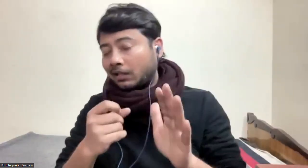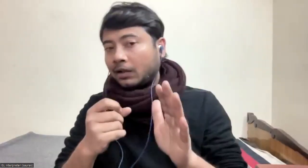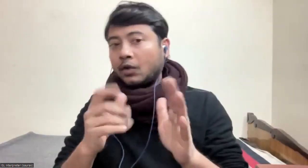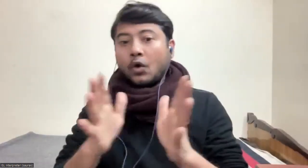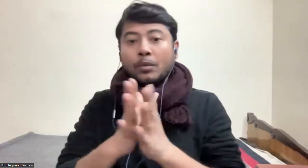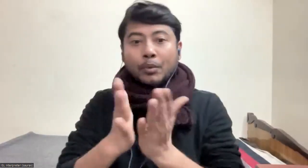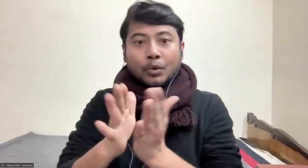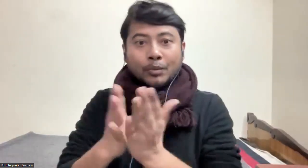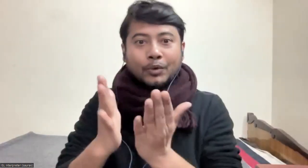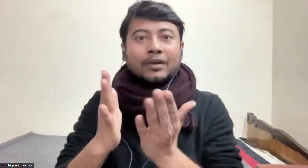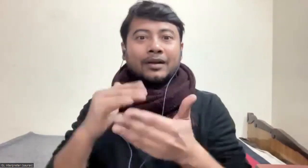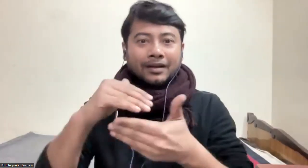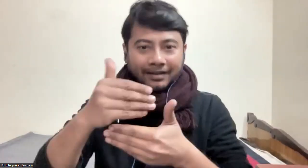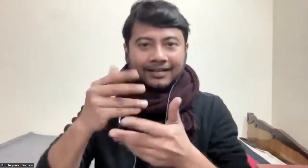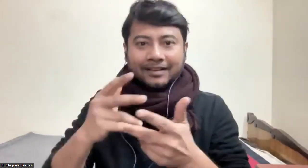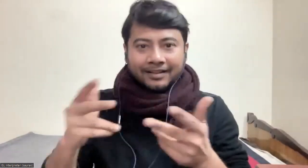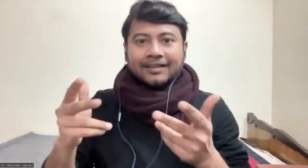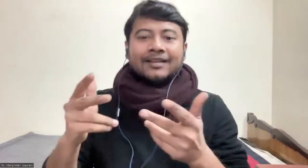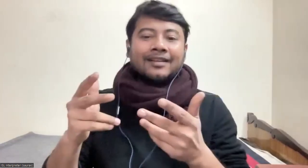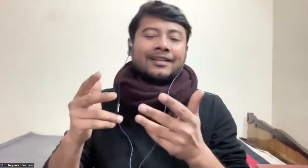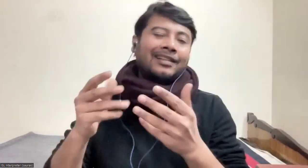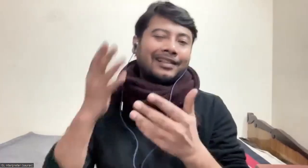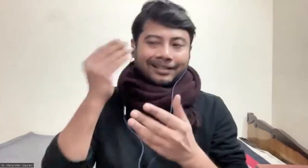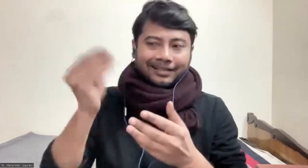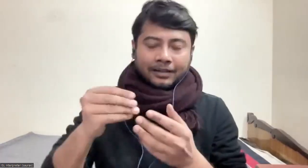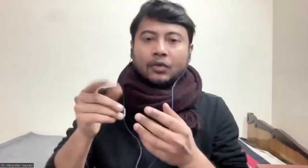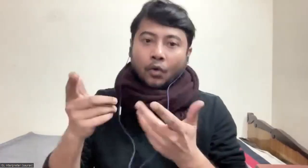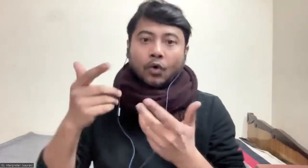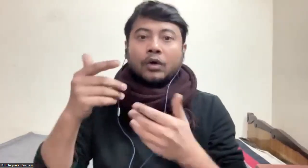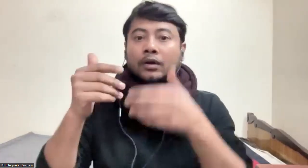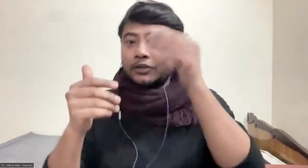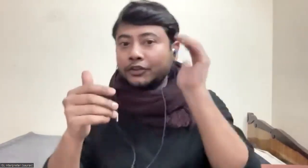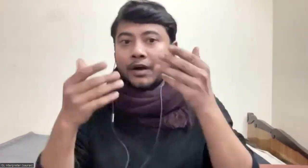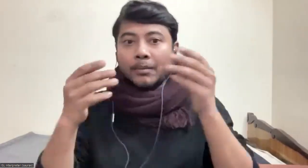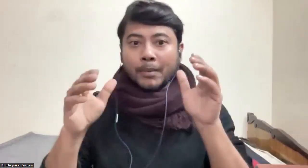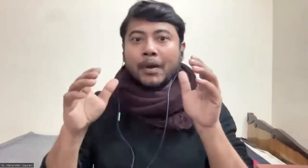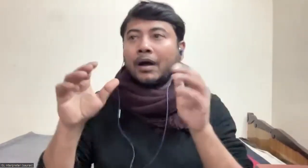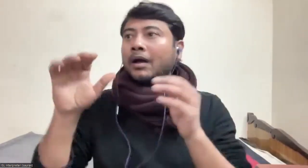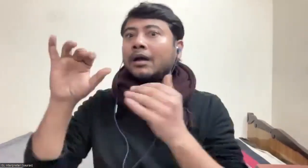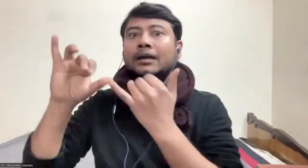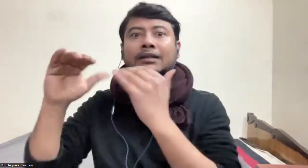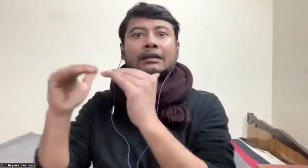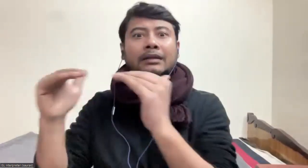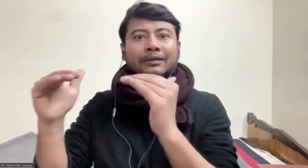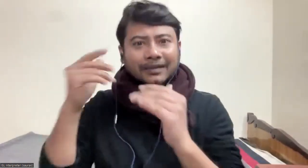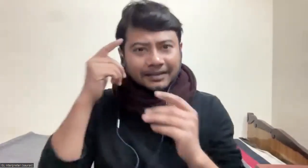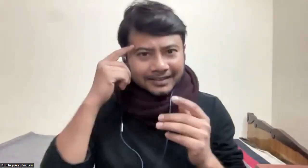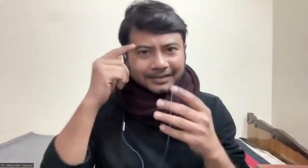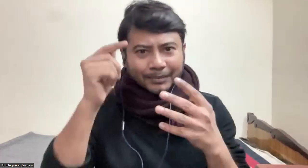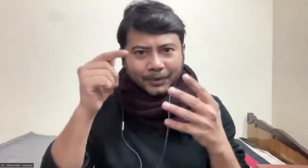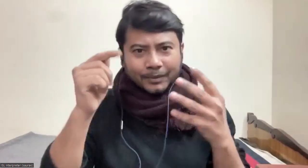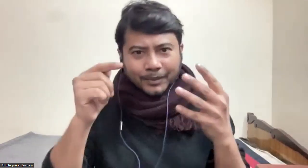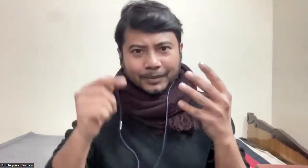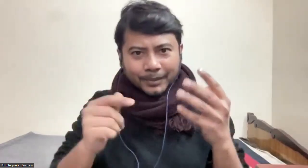treating Lord Shiva and Brahma at the same level as Krishna. All these things have a